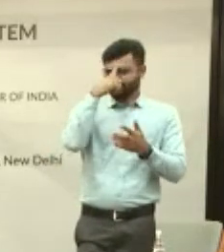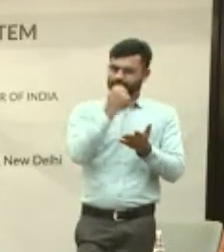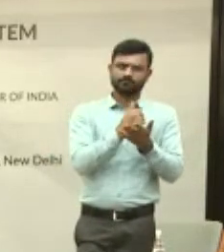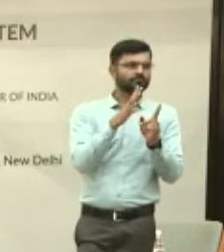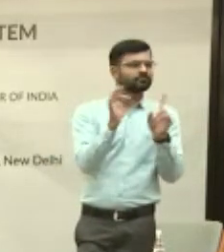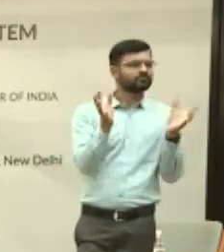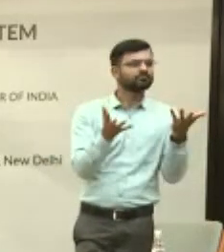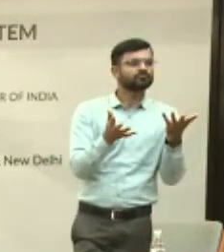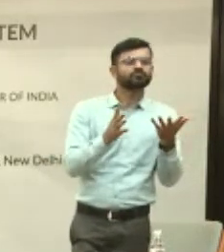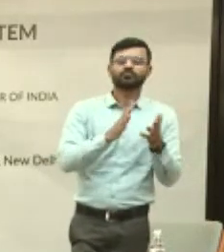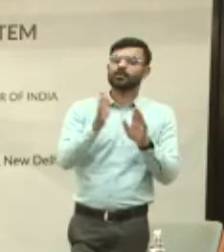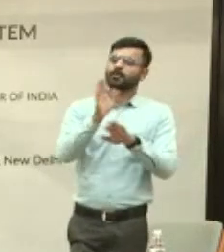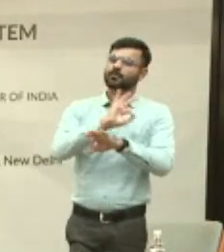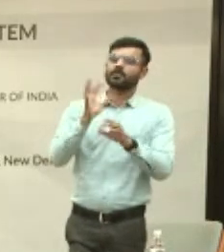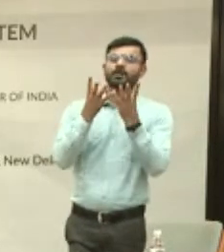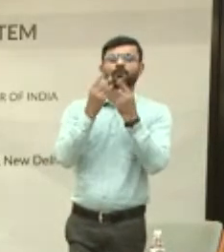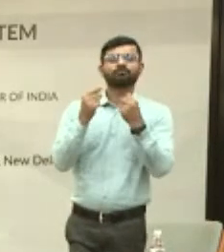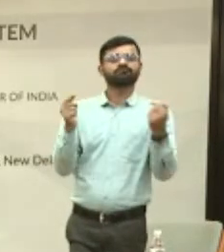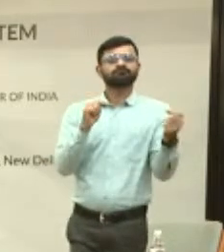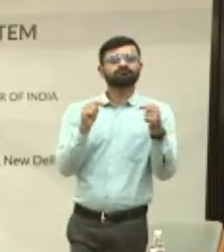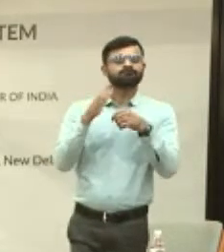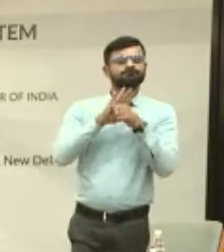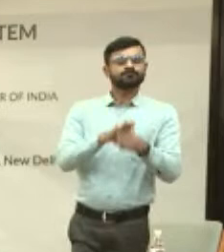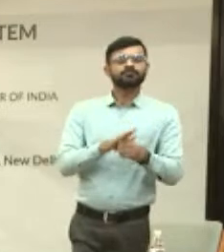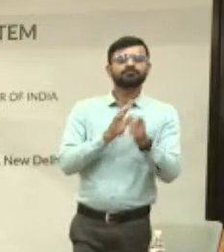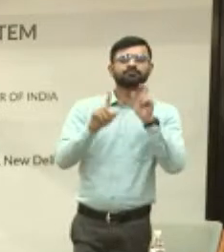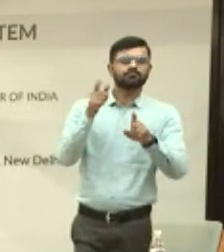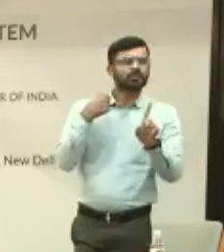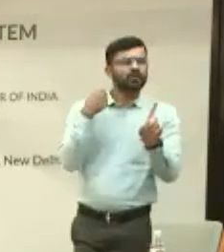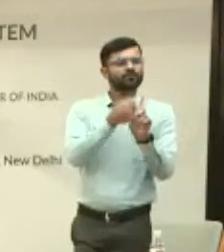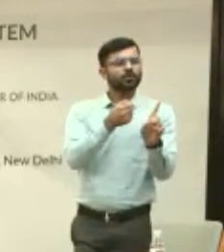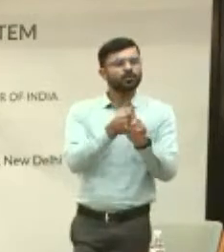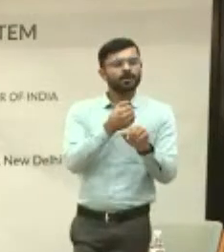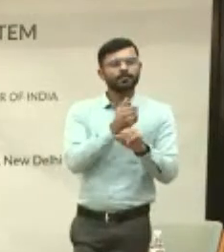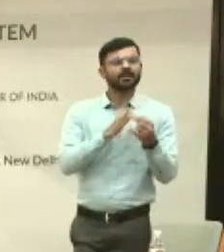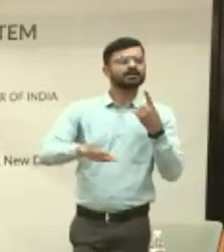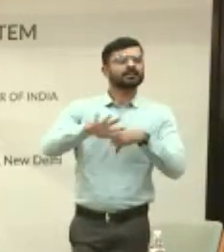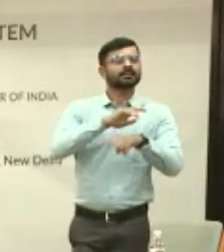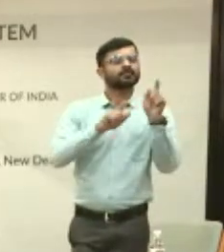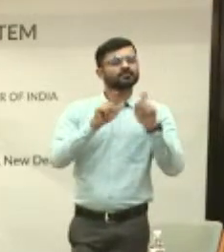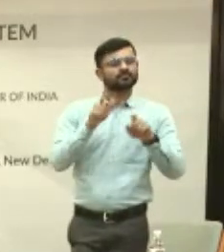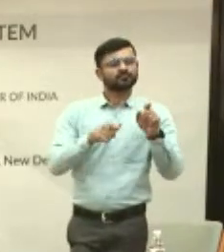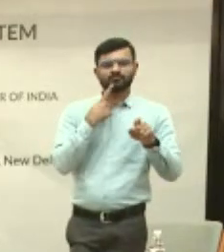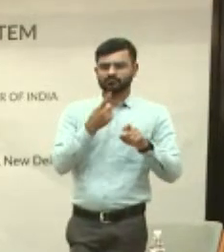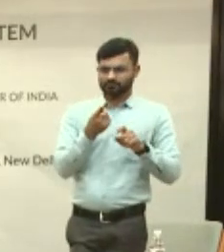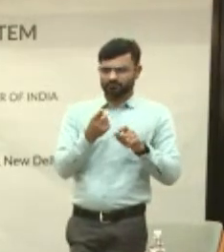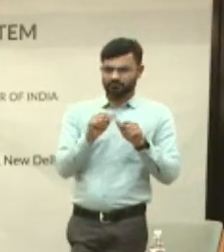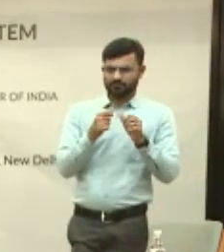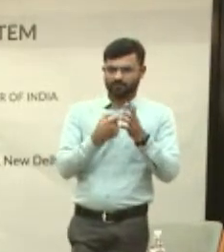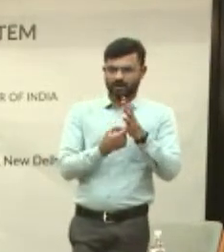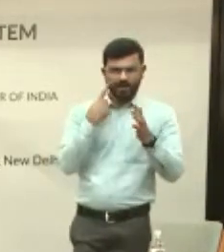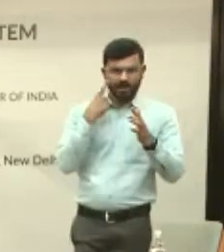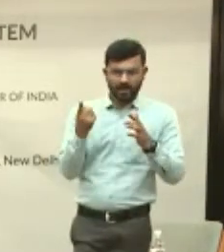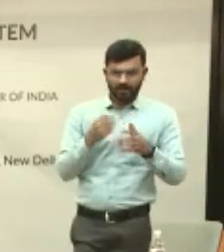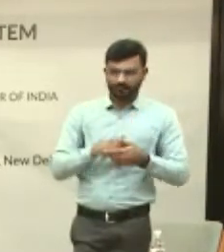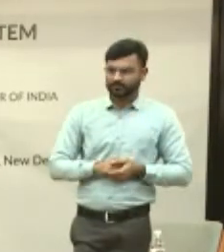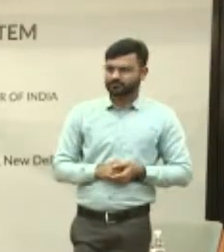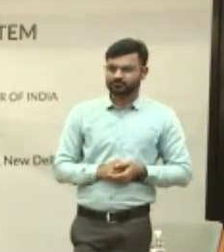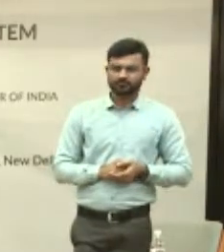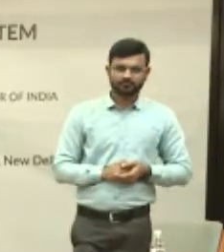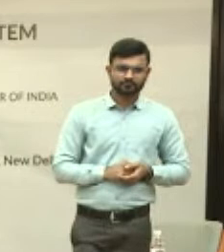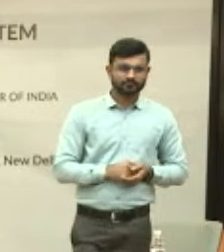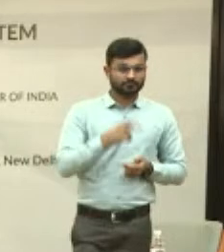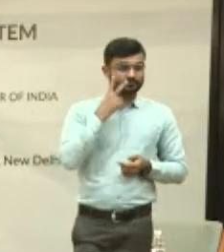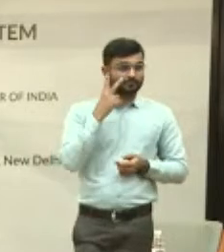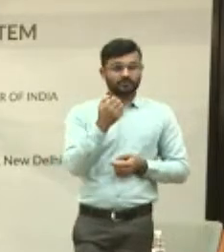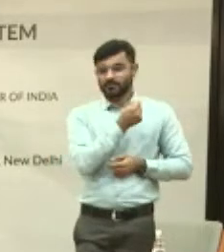There was already the countervailing pressure by citizens and civil society. ditto for RTI. Look